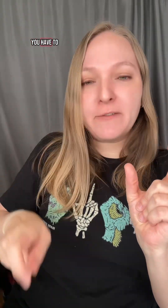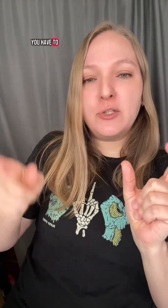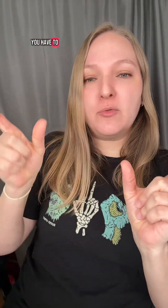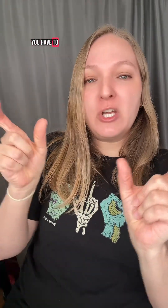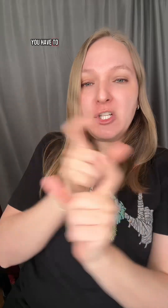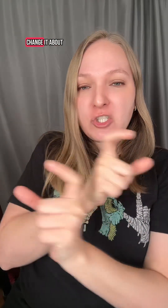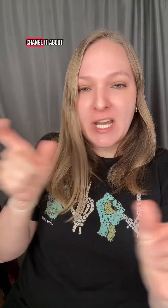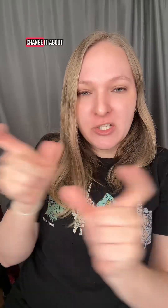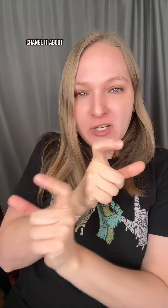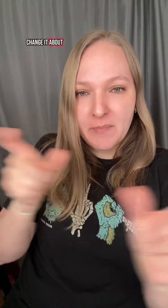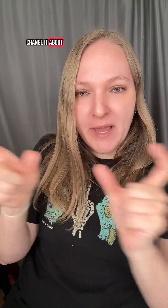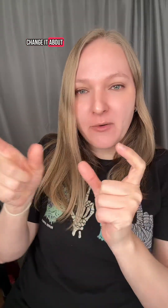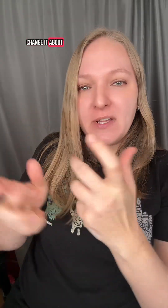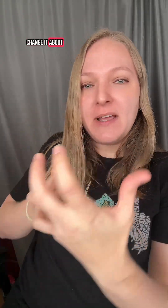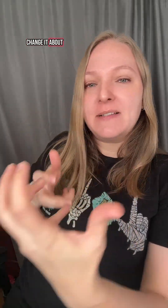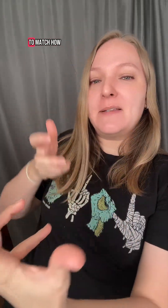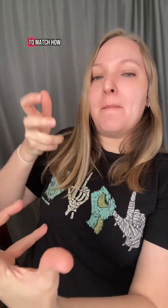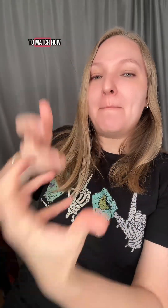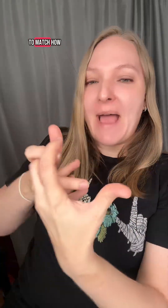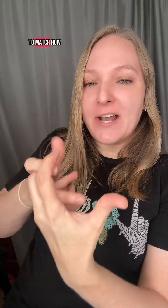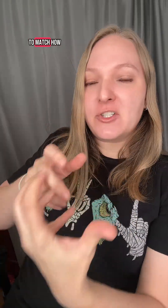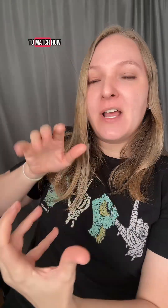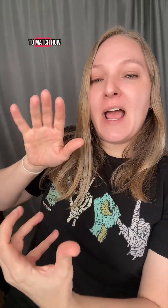to change it about to match